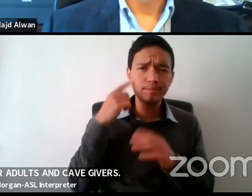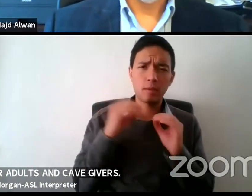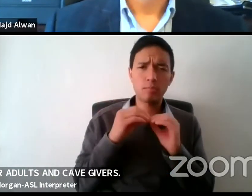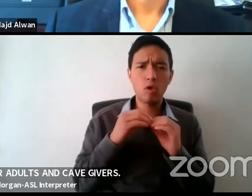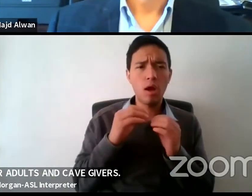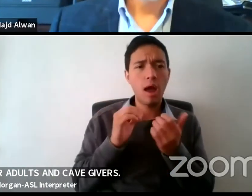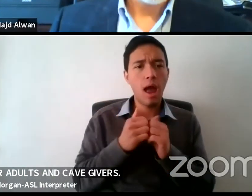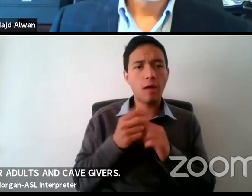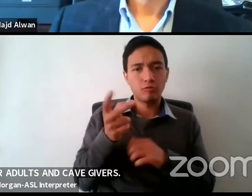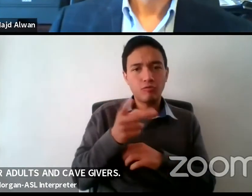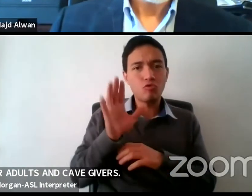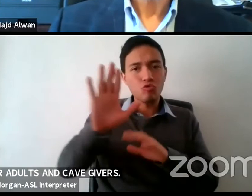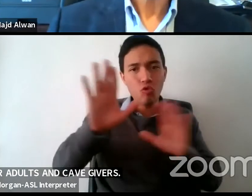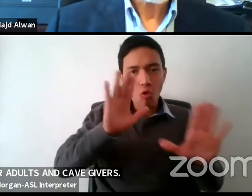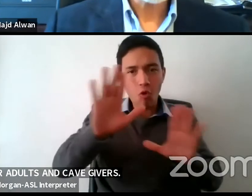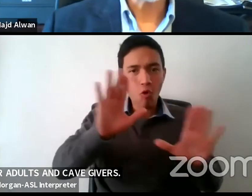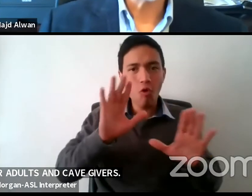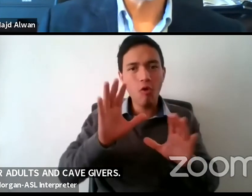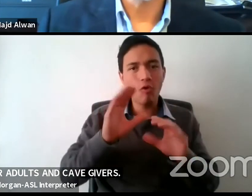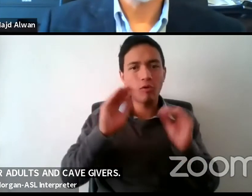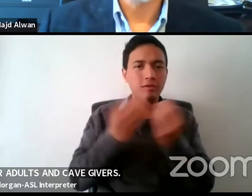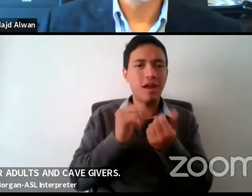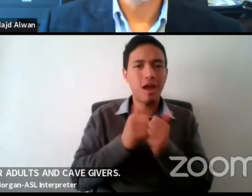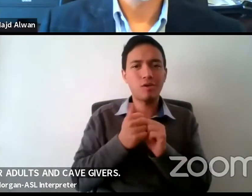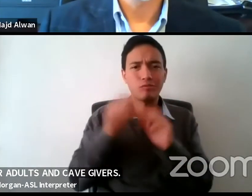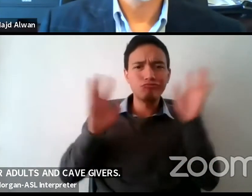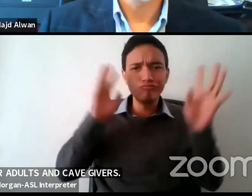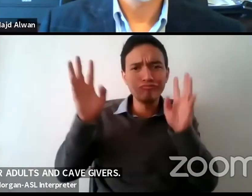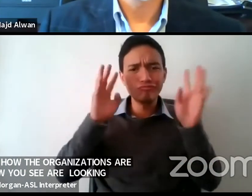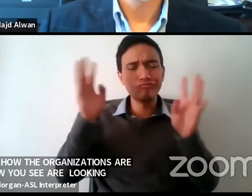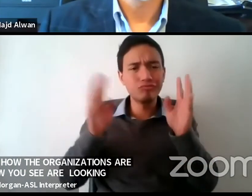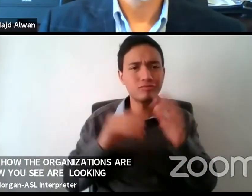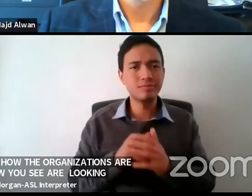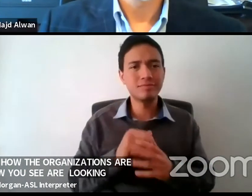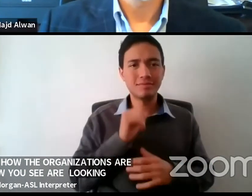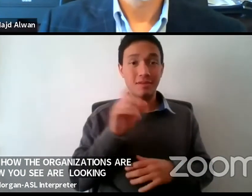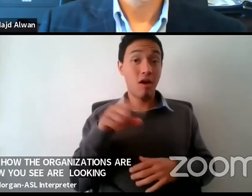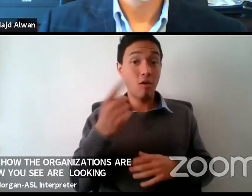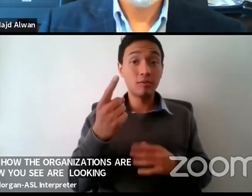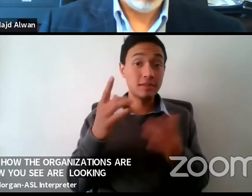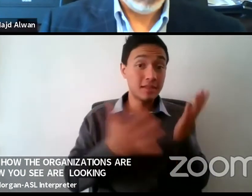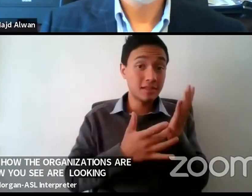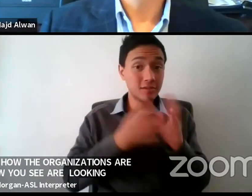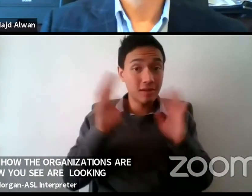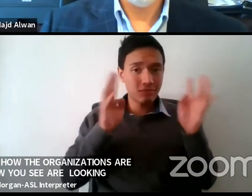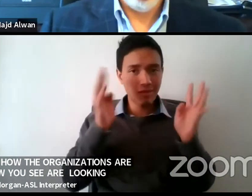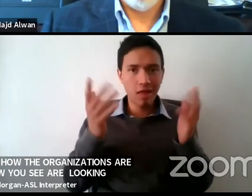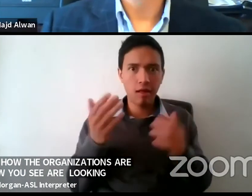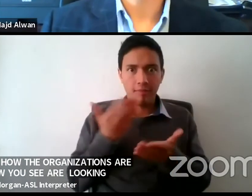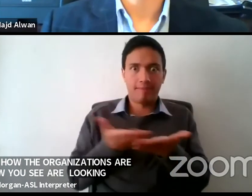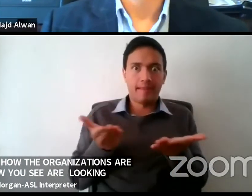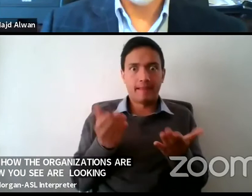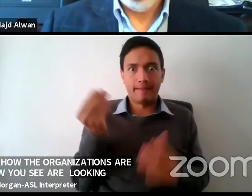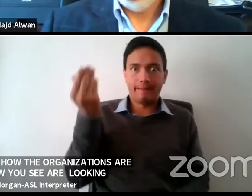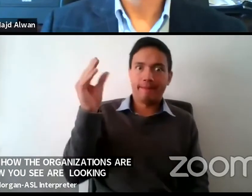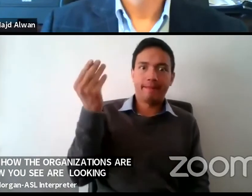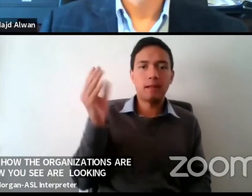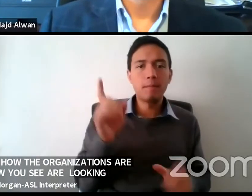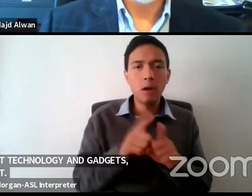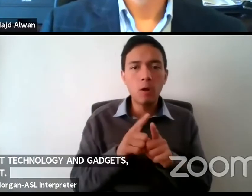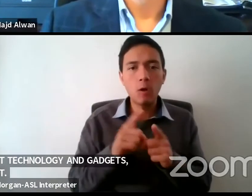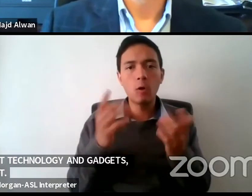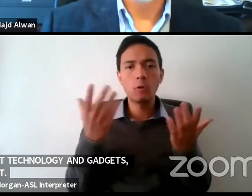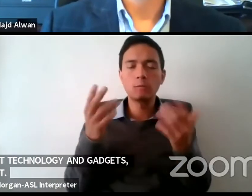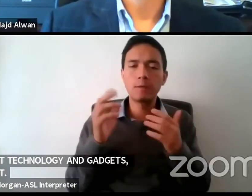innovating. How are you innovating? How are you looking at innovation? It's not just about technology and gadgets, right? It's also about use,